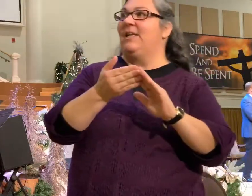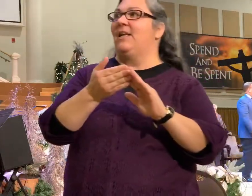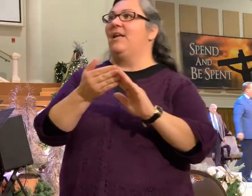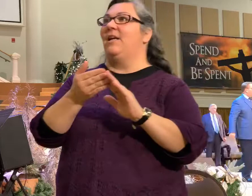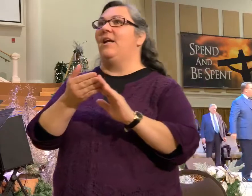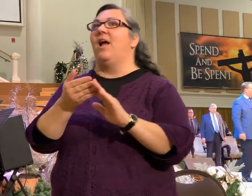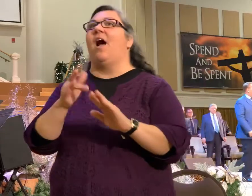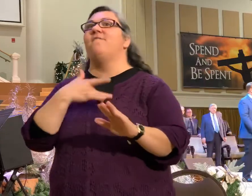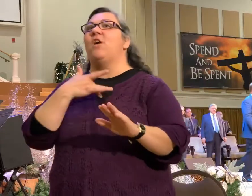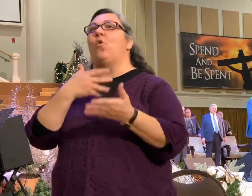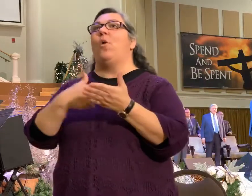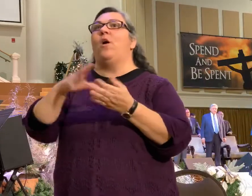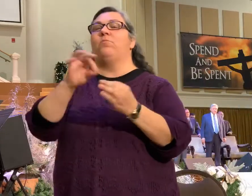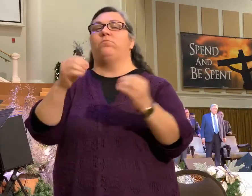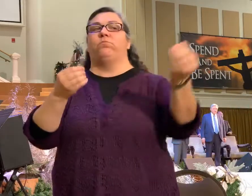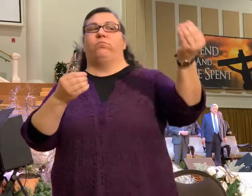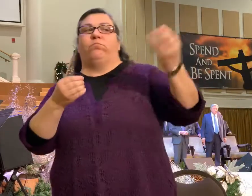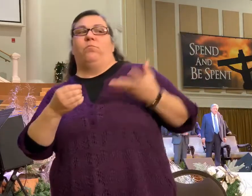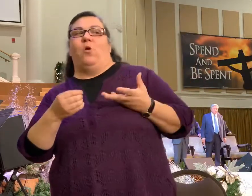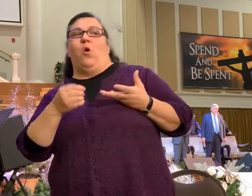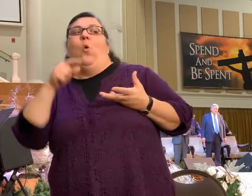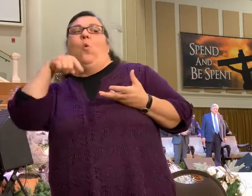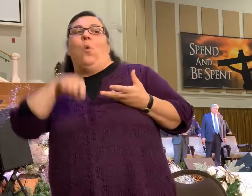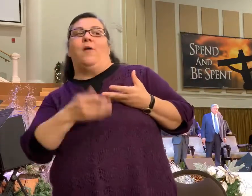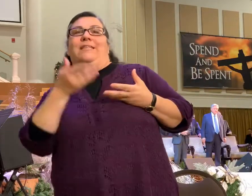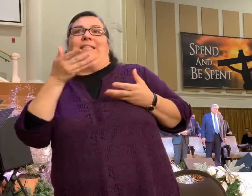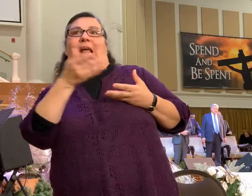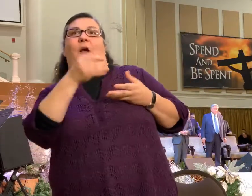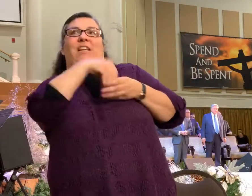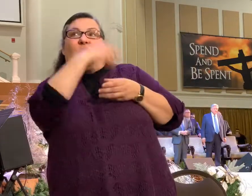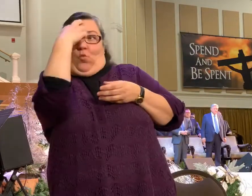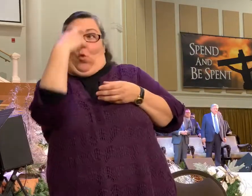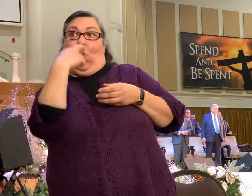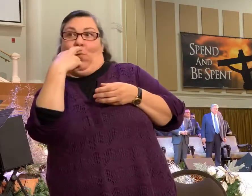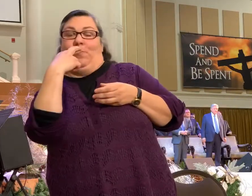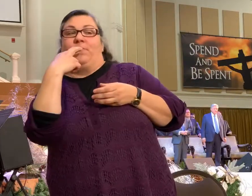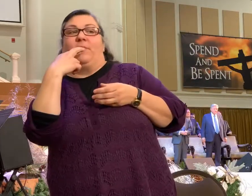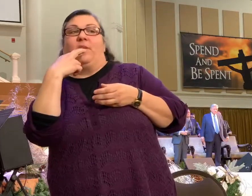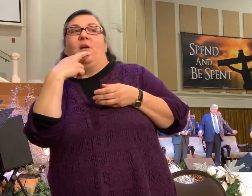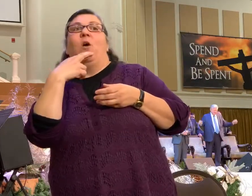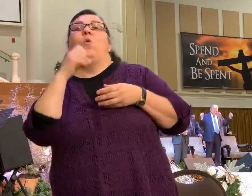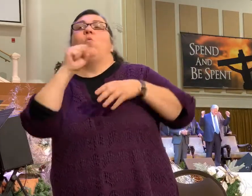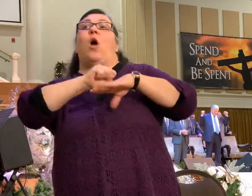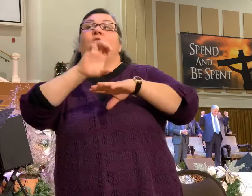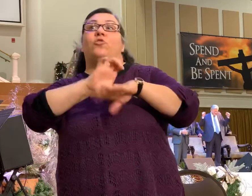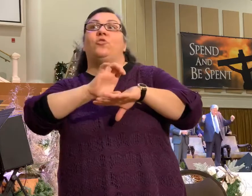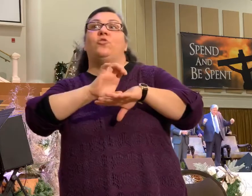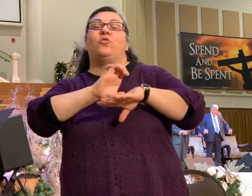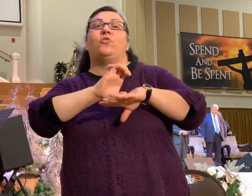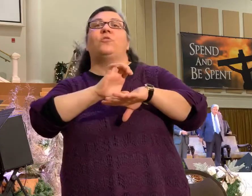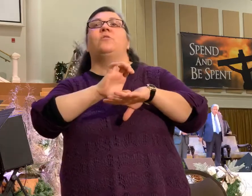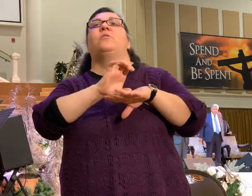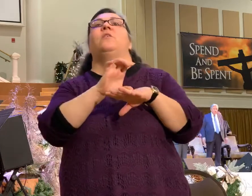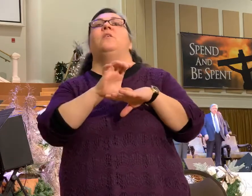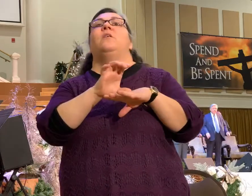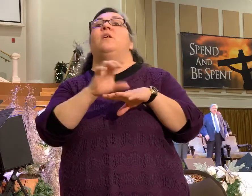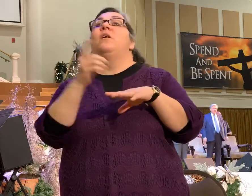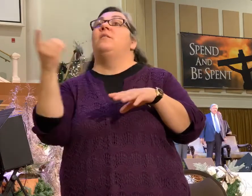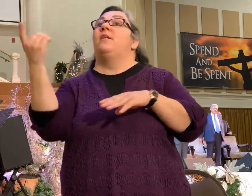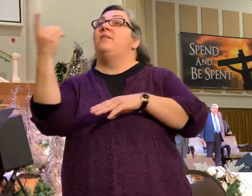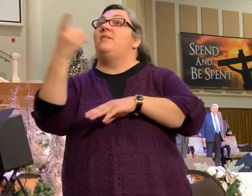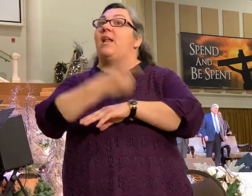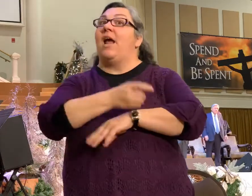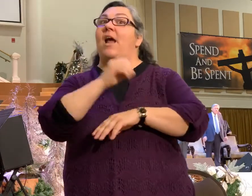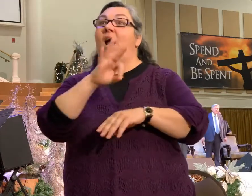that's what I felt the Holy Ghost tell me while I was in Rome and on the way home and today. Rock Church, the day